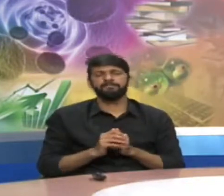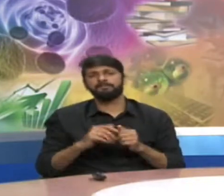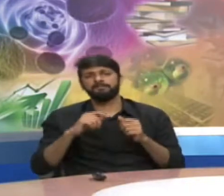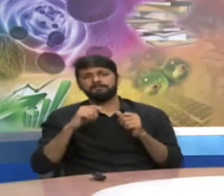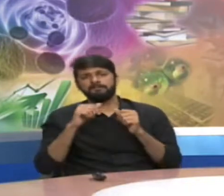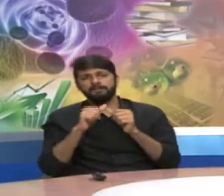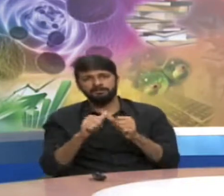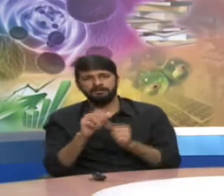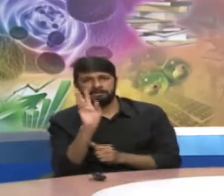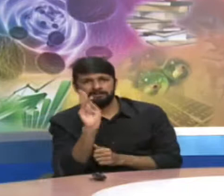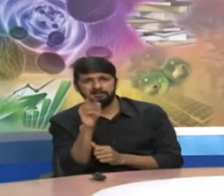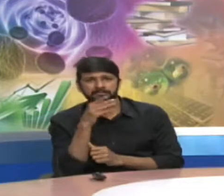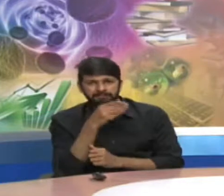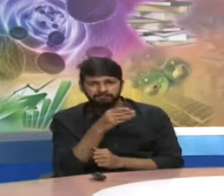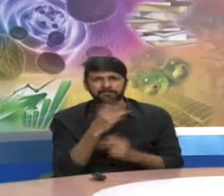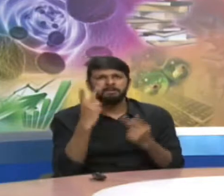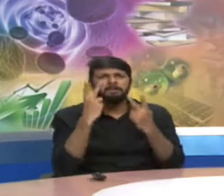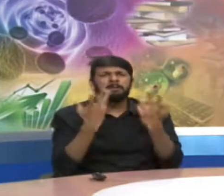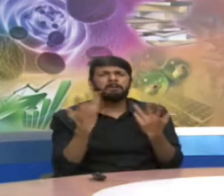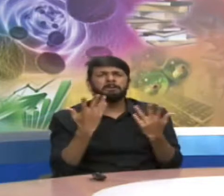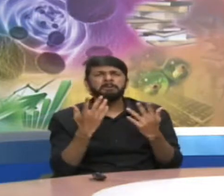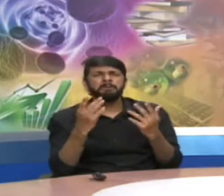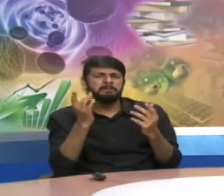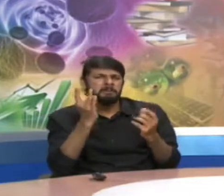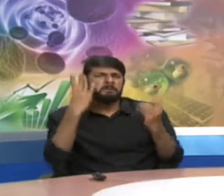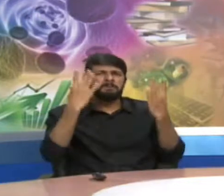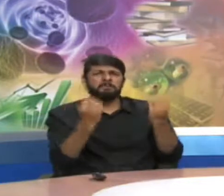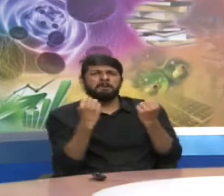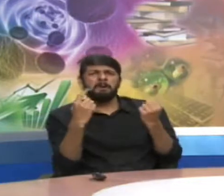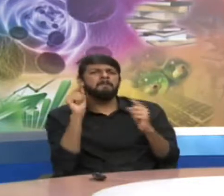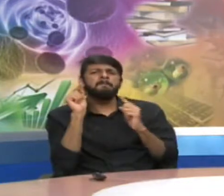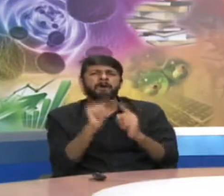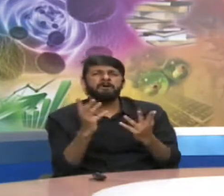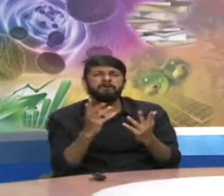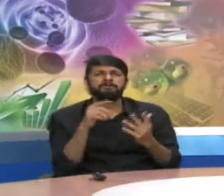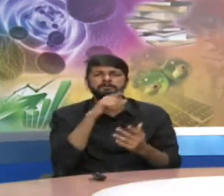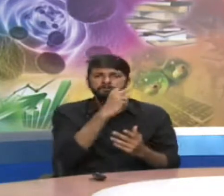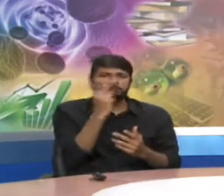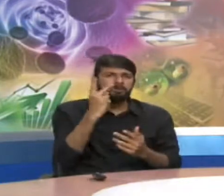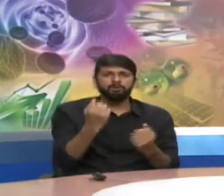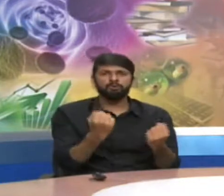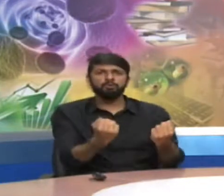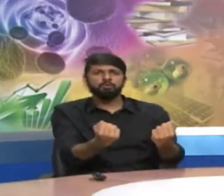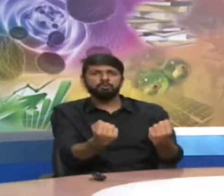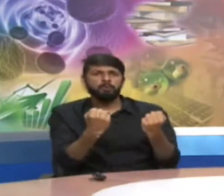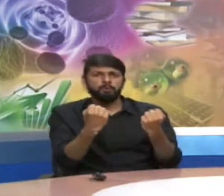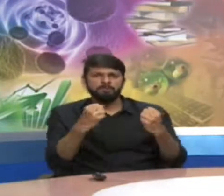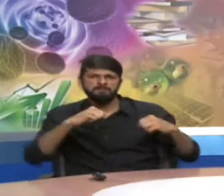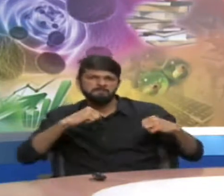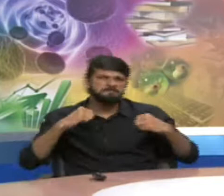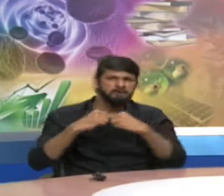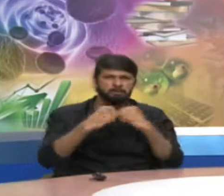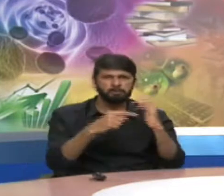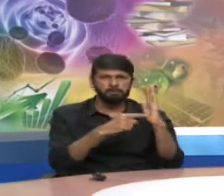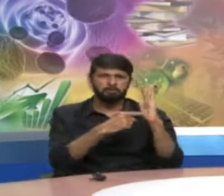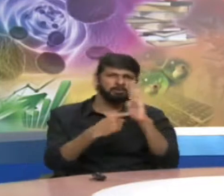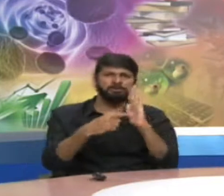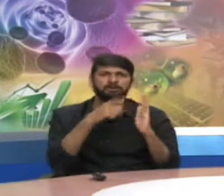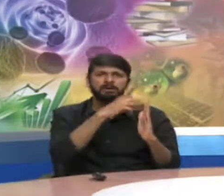Answer number 3, the aggression is shown by the strength and the force